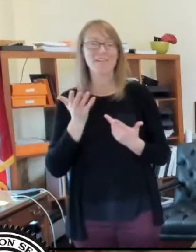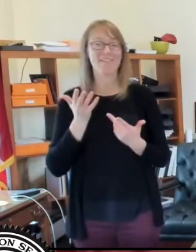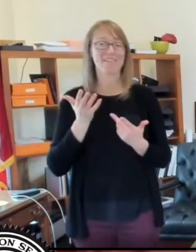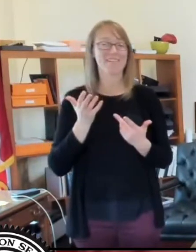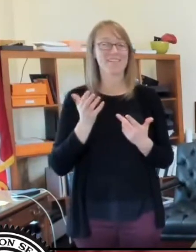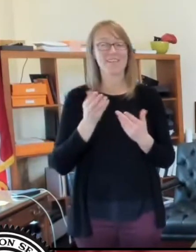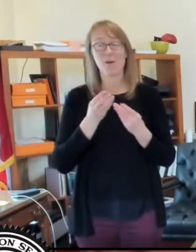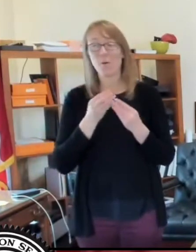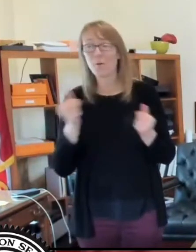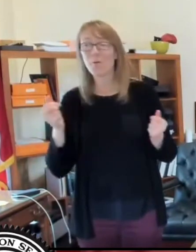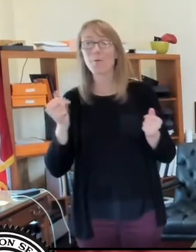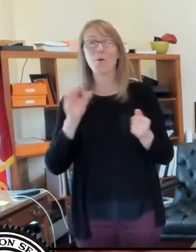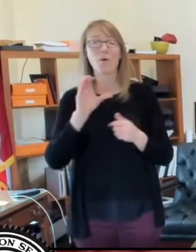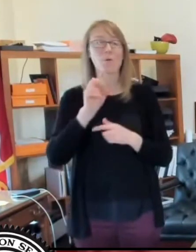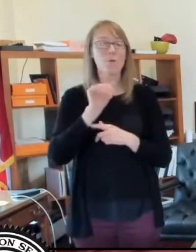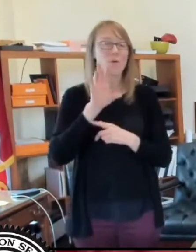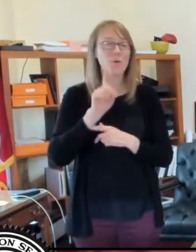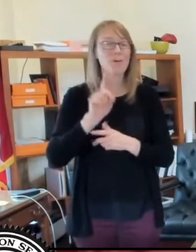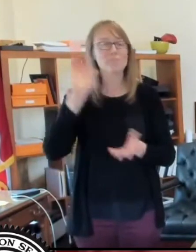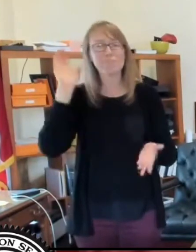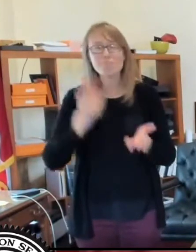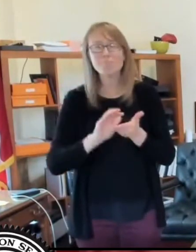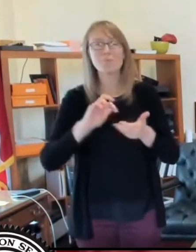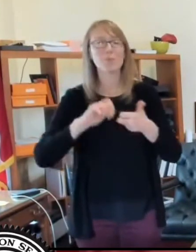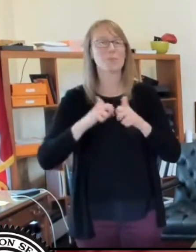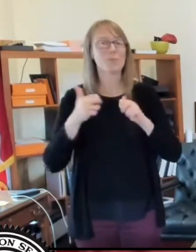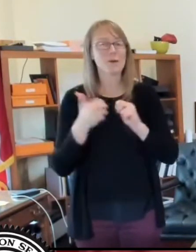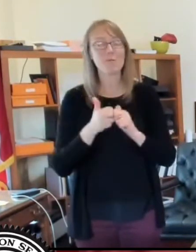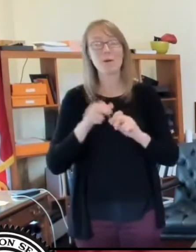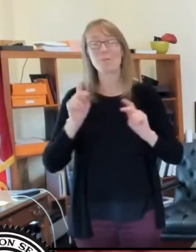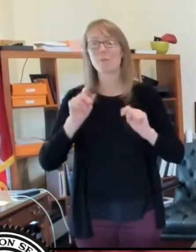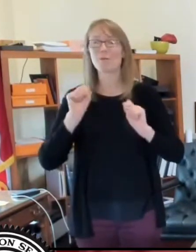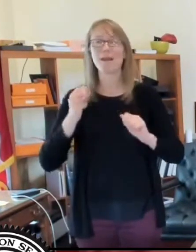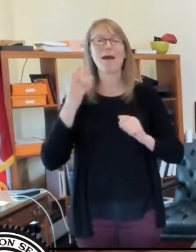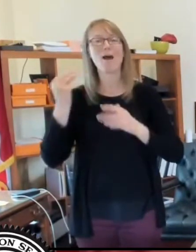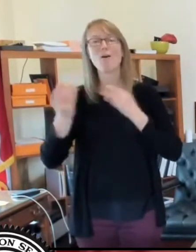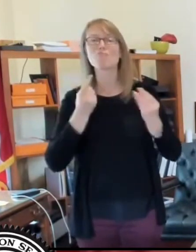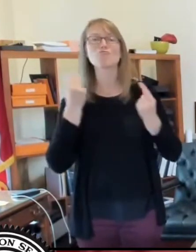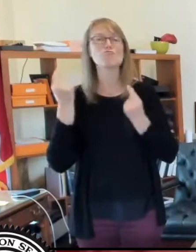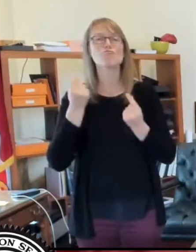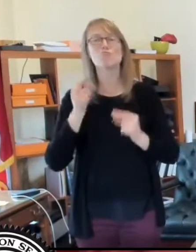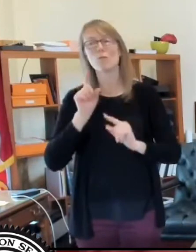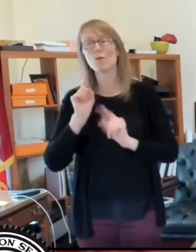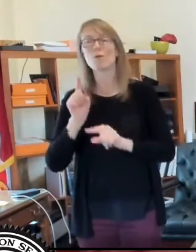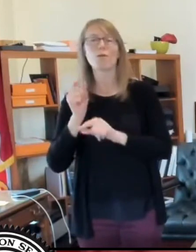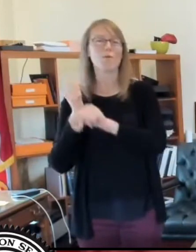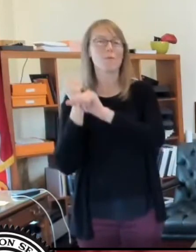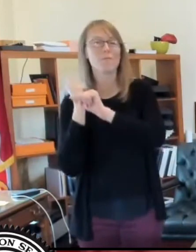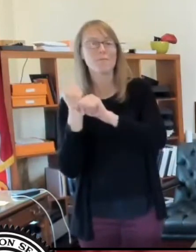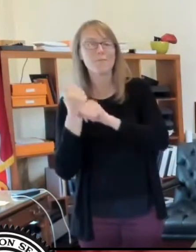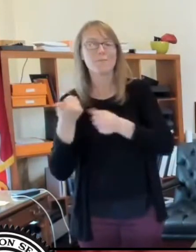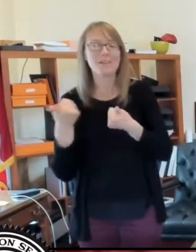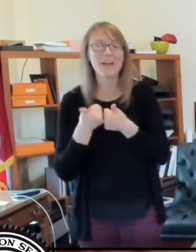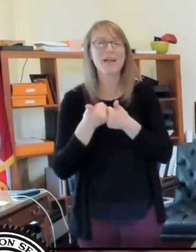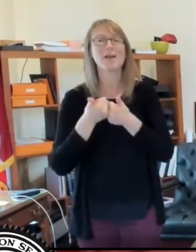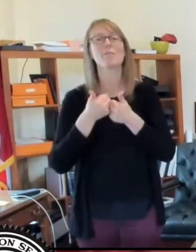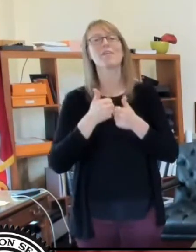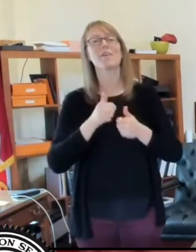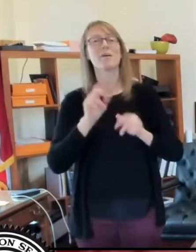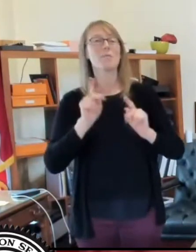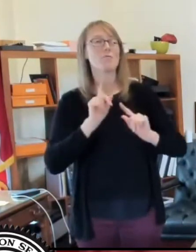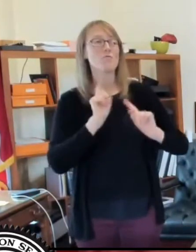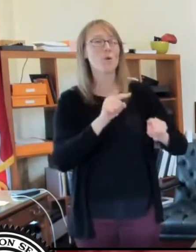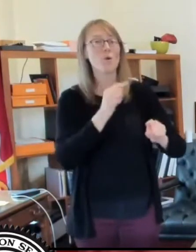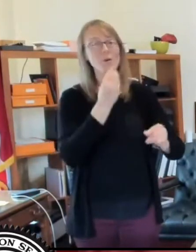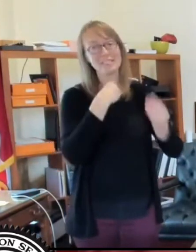downtown and folks going out to lunch and that sort of thing, which will help tremendously. Actually, this